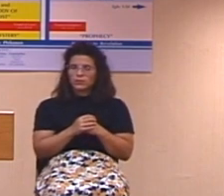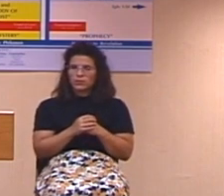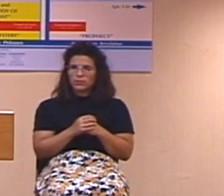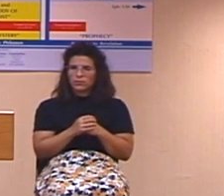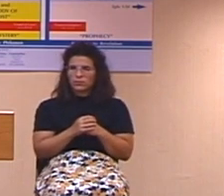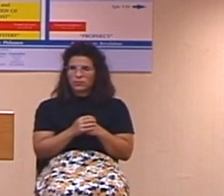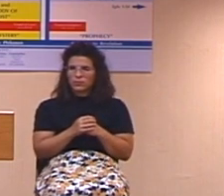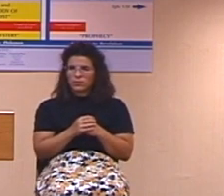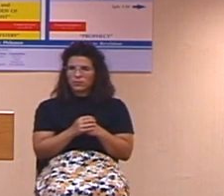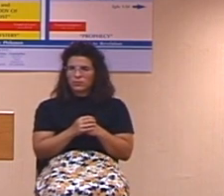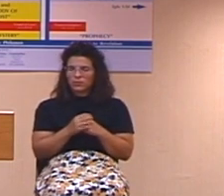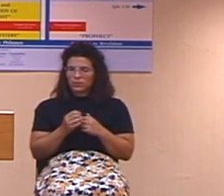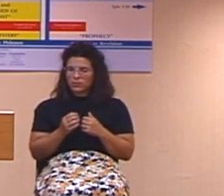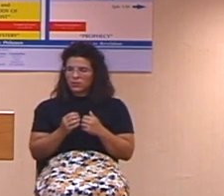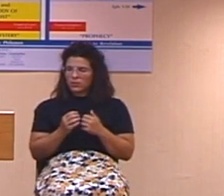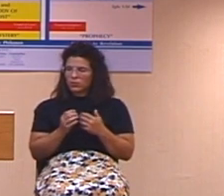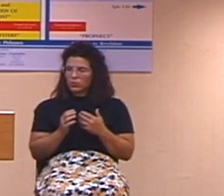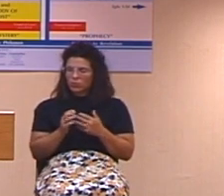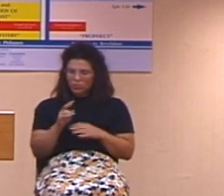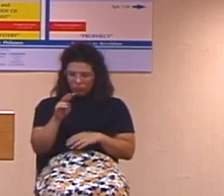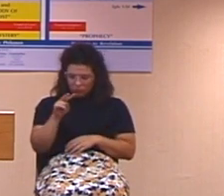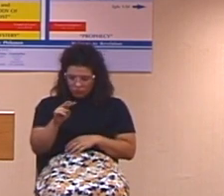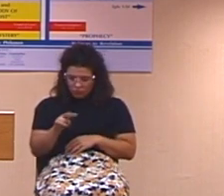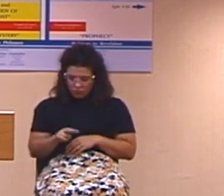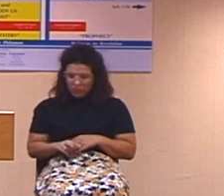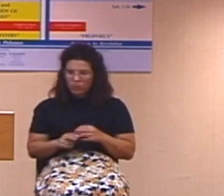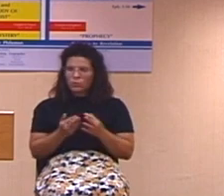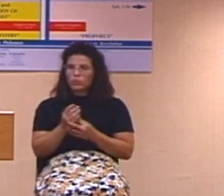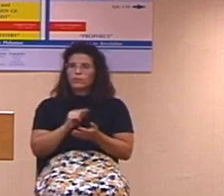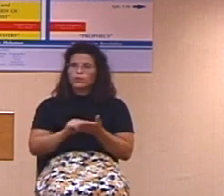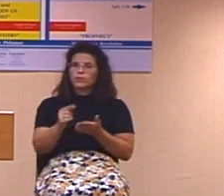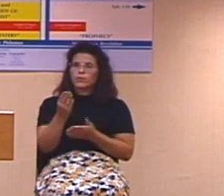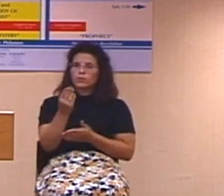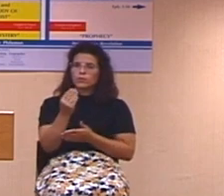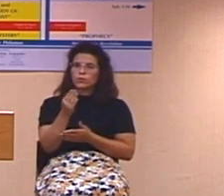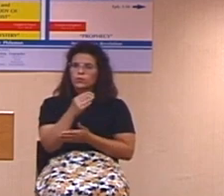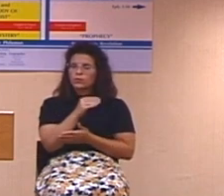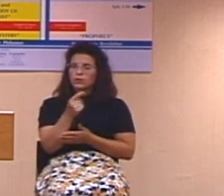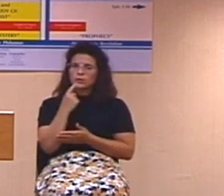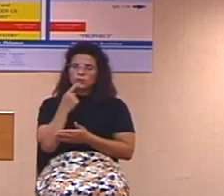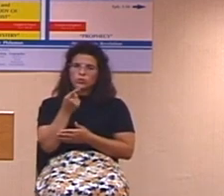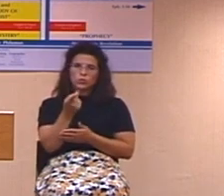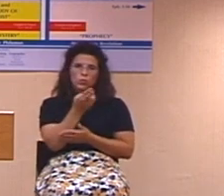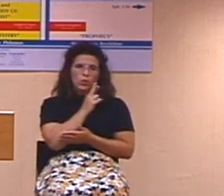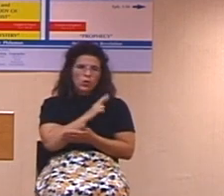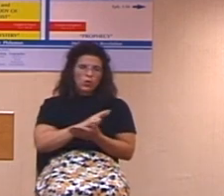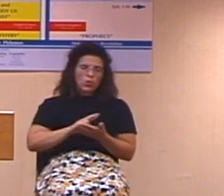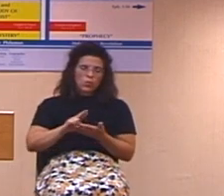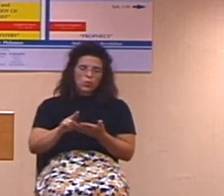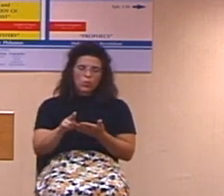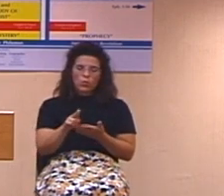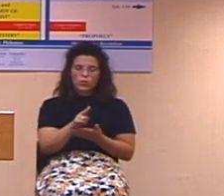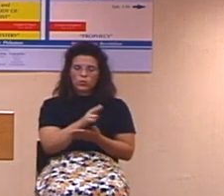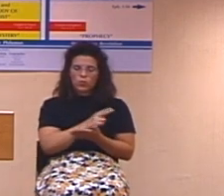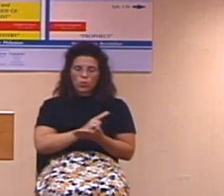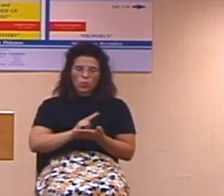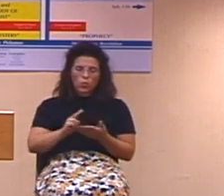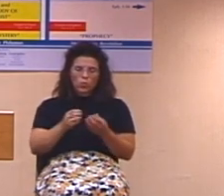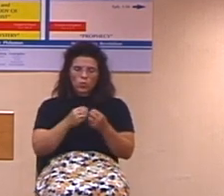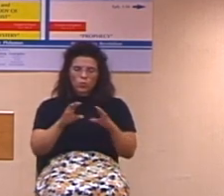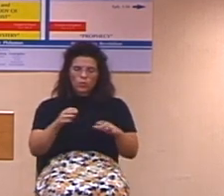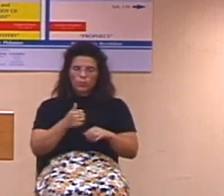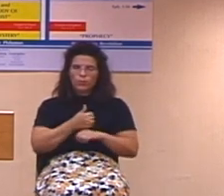And you let your eye just run down through verse 14, and you know what he says? He says, you're holy. You're